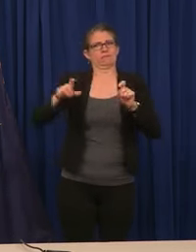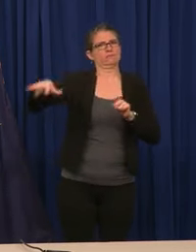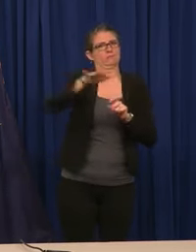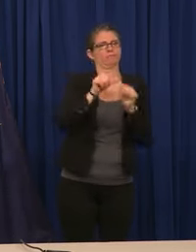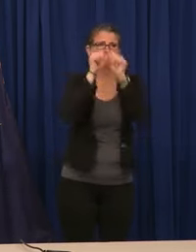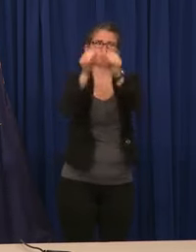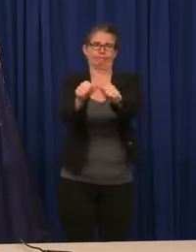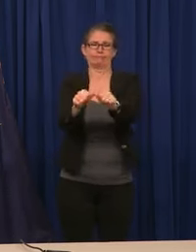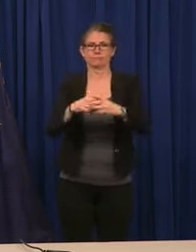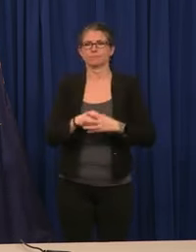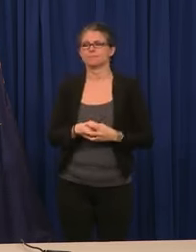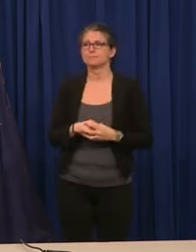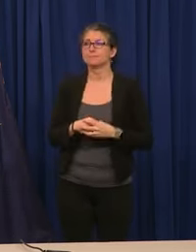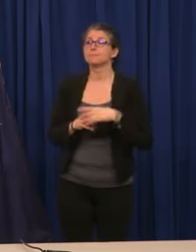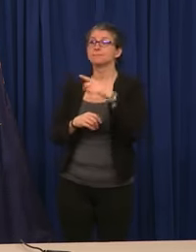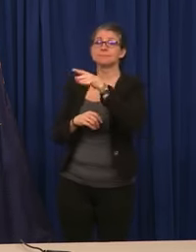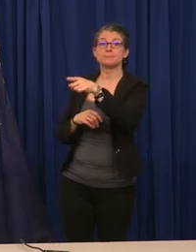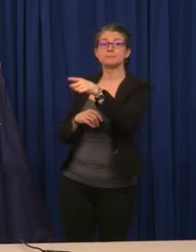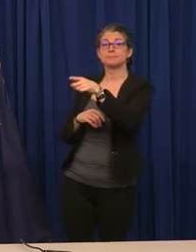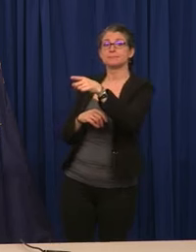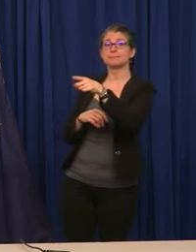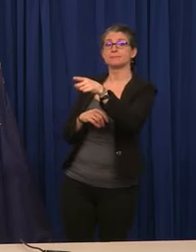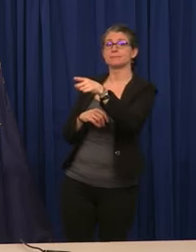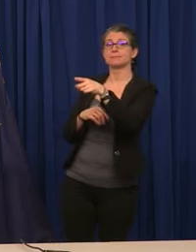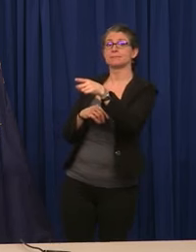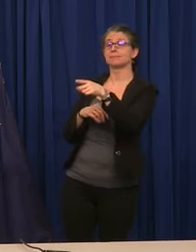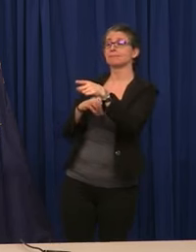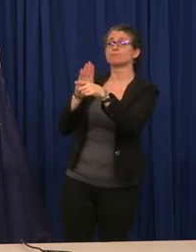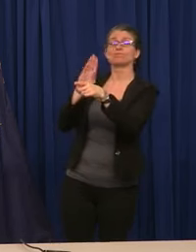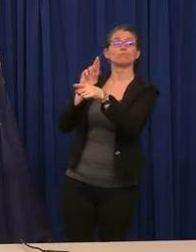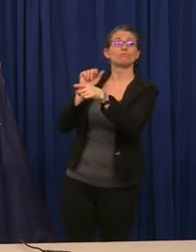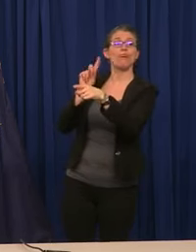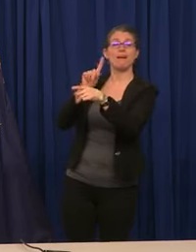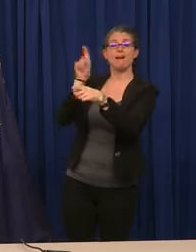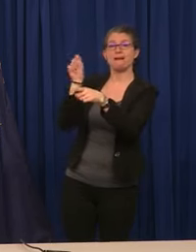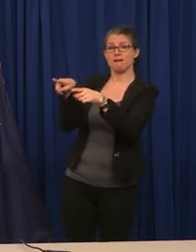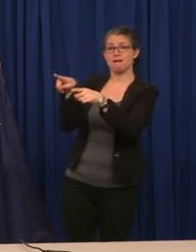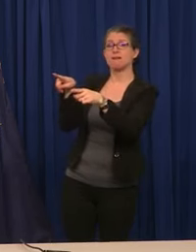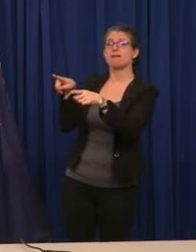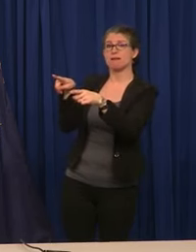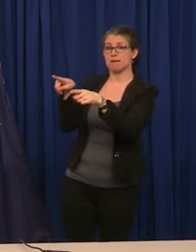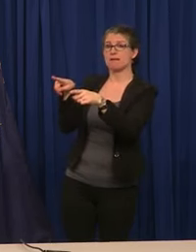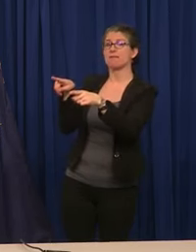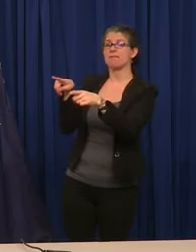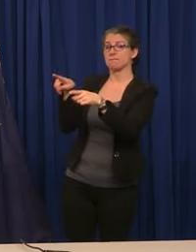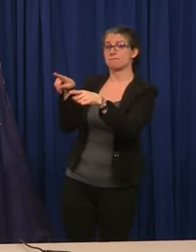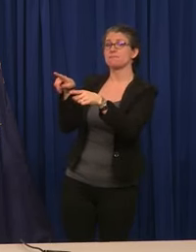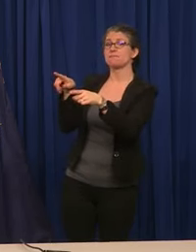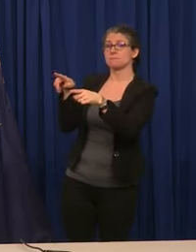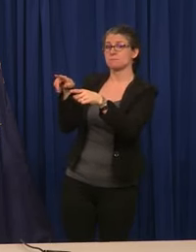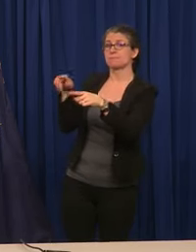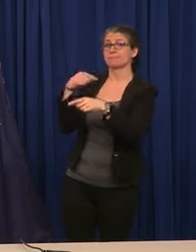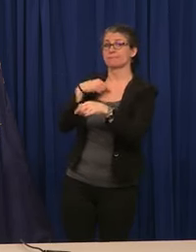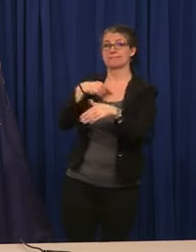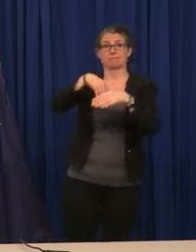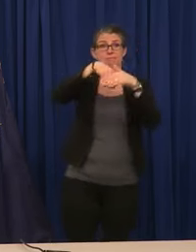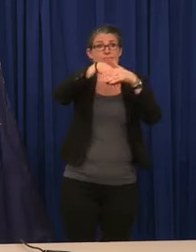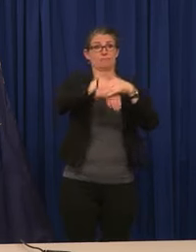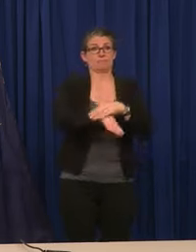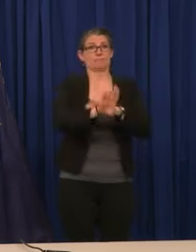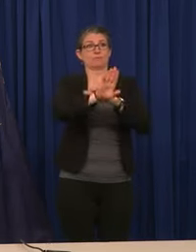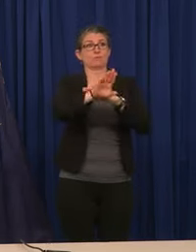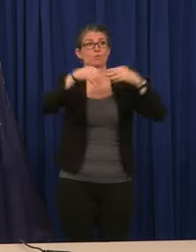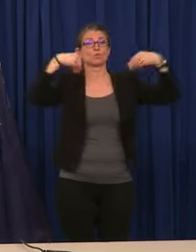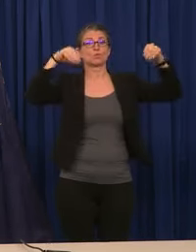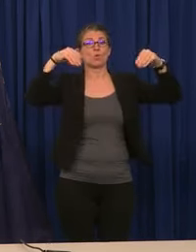their 80s. When I go to the grocery store, I see a lot of them wearing masks and things like that. But, you know, what would you tell seniors out there?